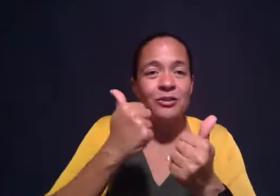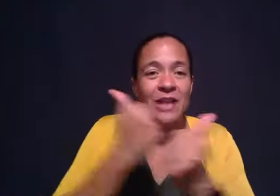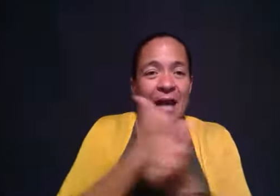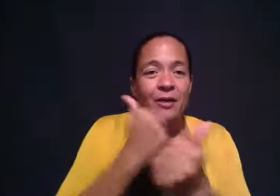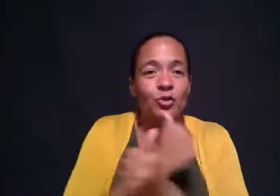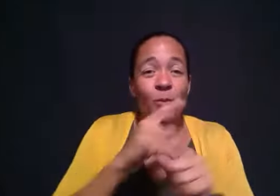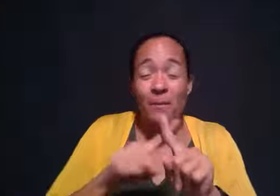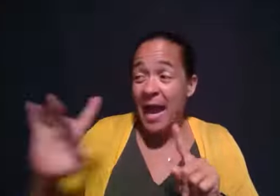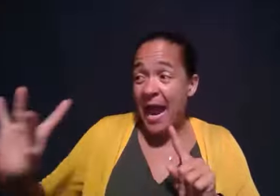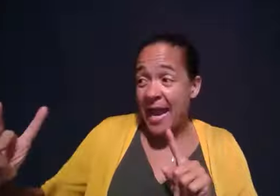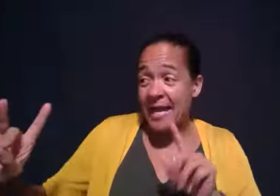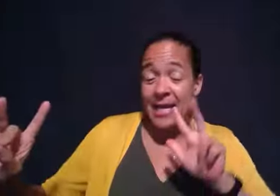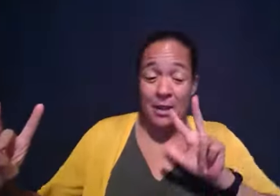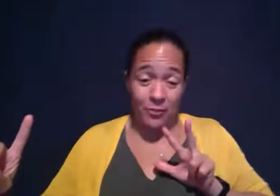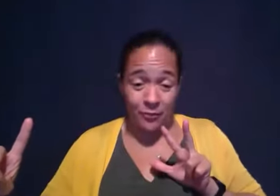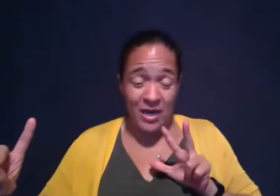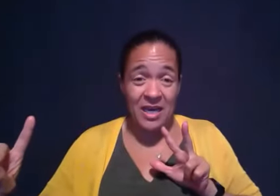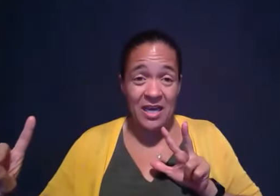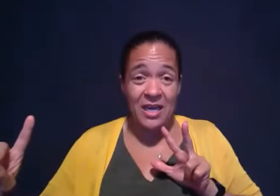seems to think that I need some help.